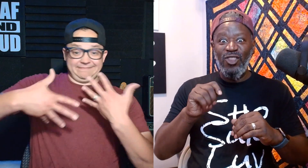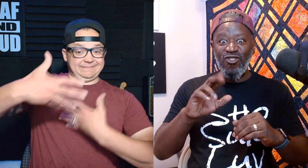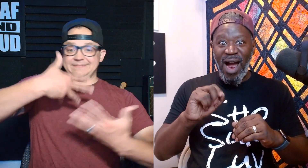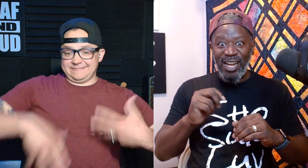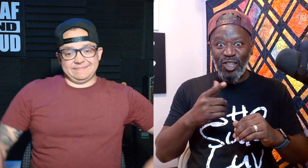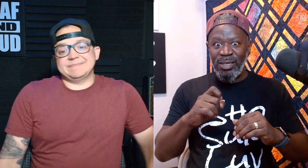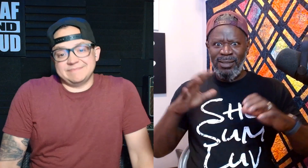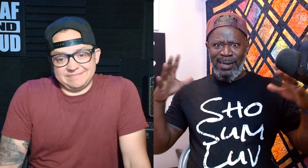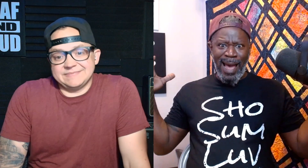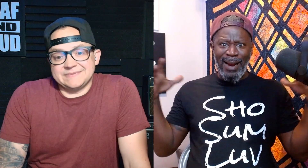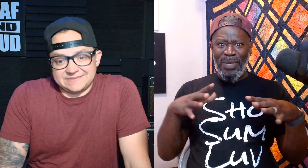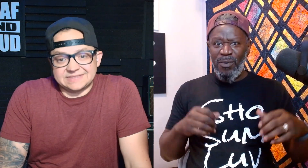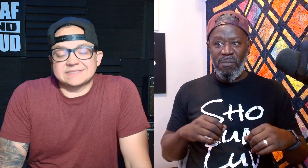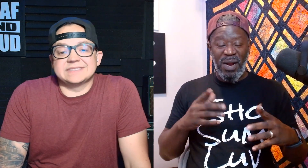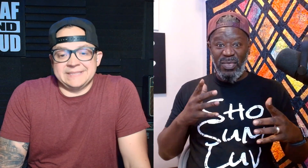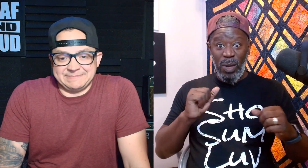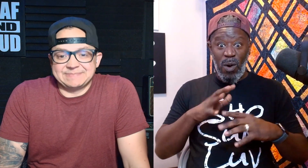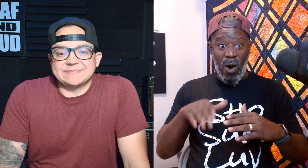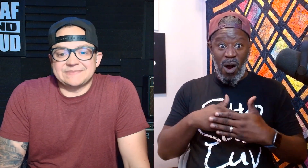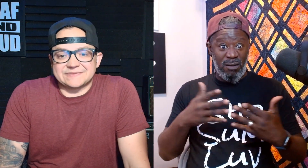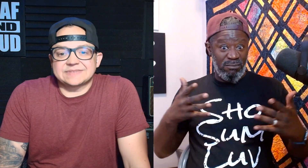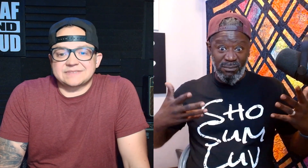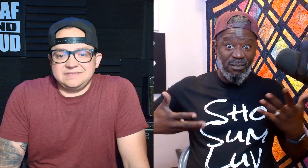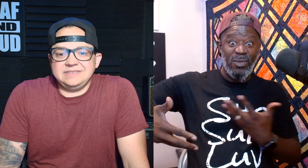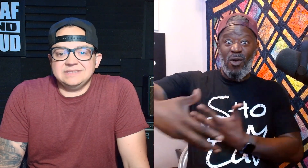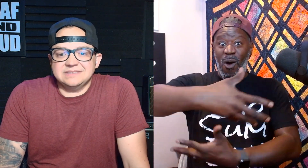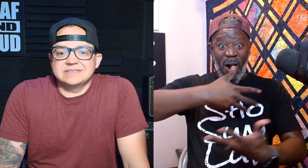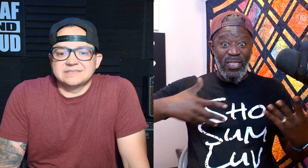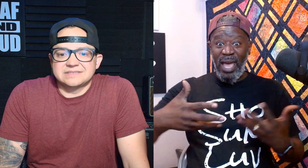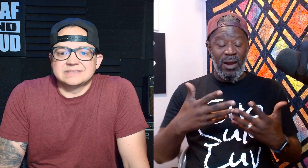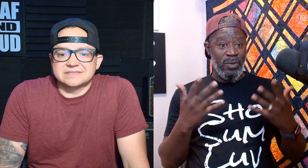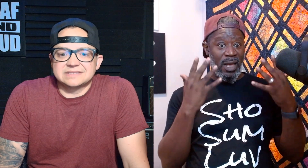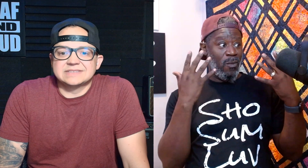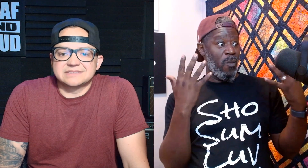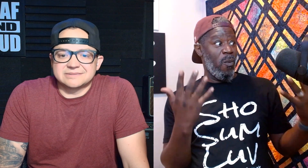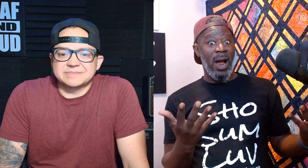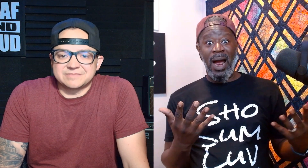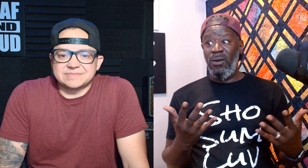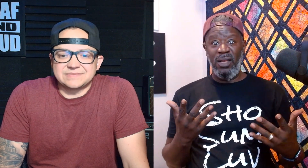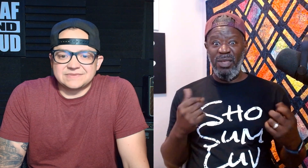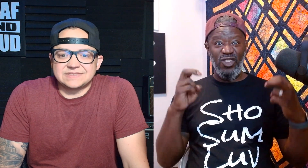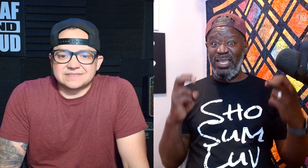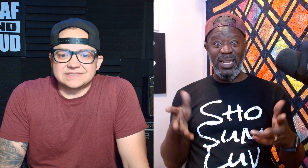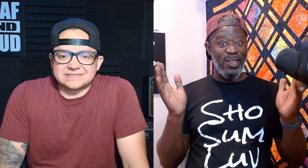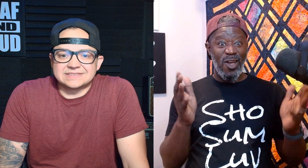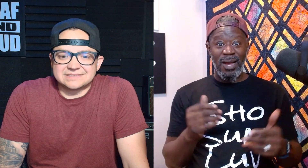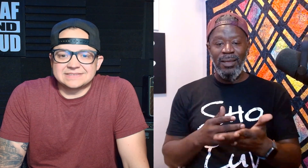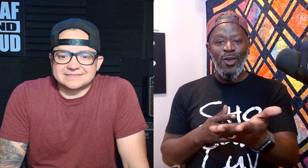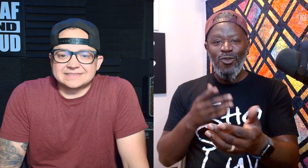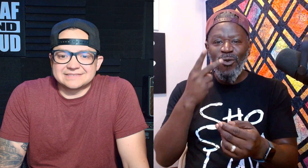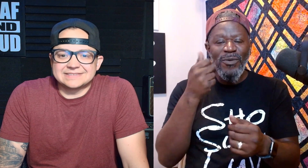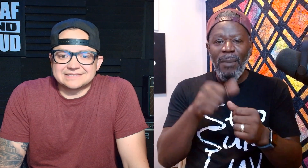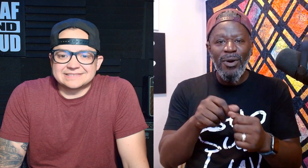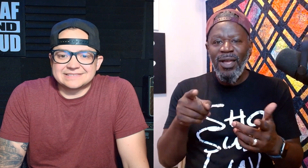own entourage, a lot of people, but we were all there. And I was like, wow. And just sitting there